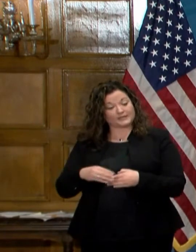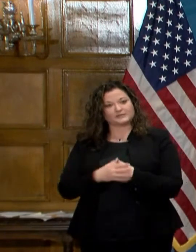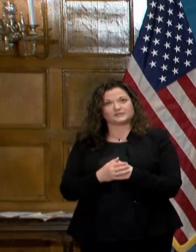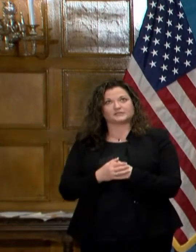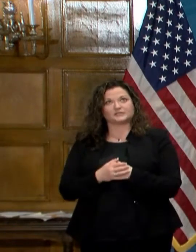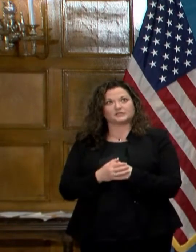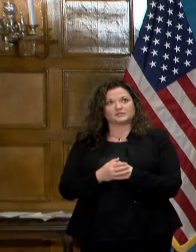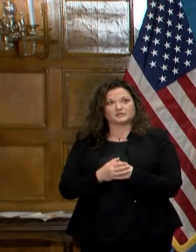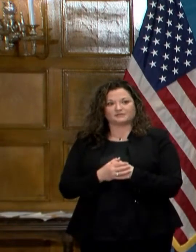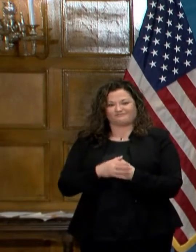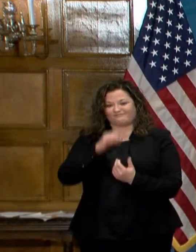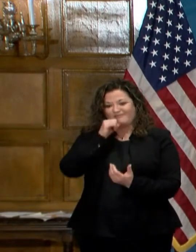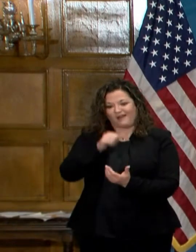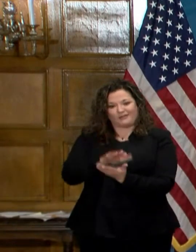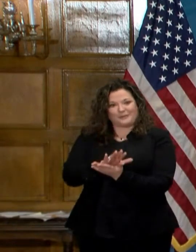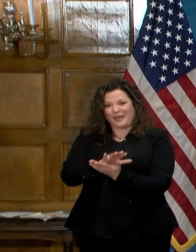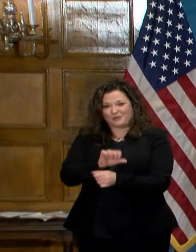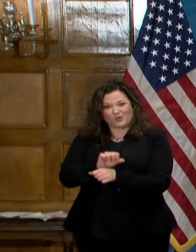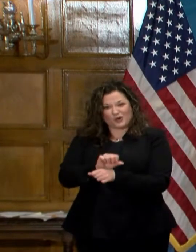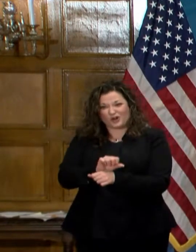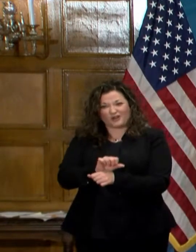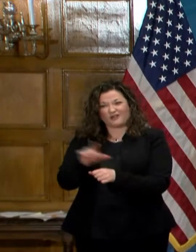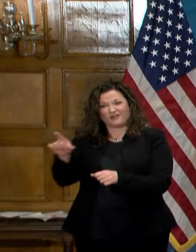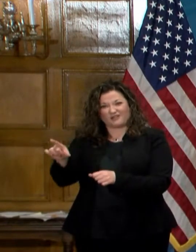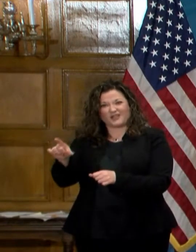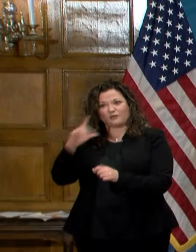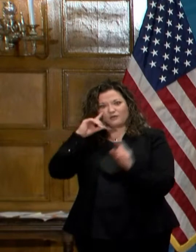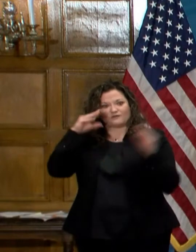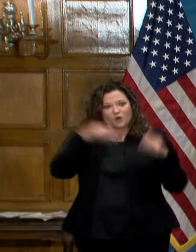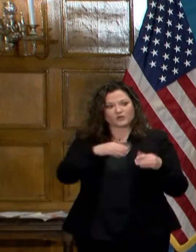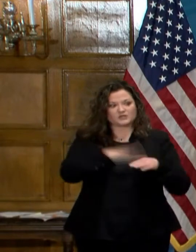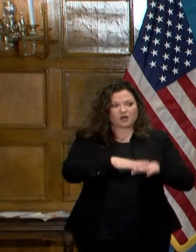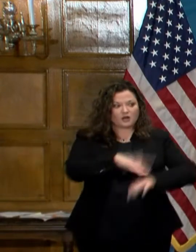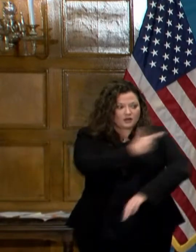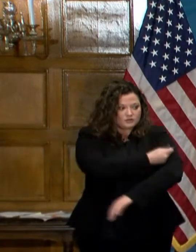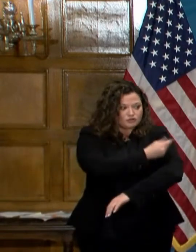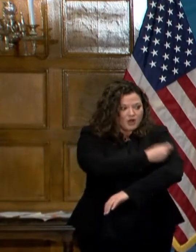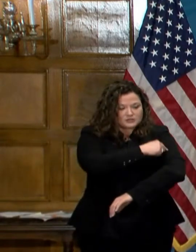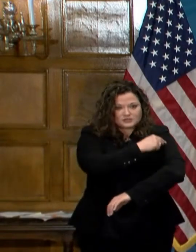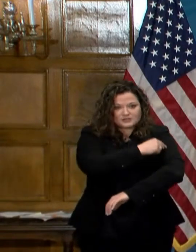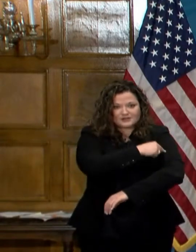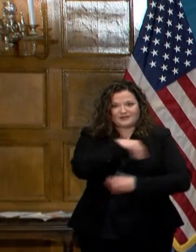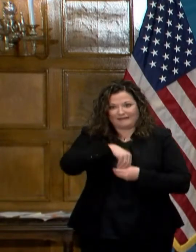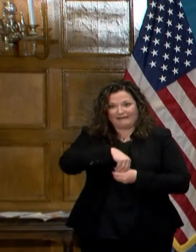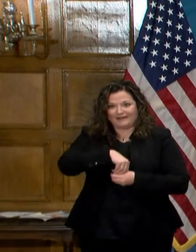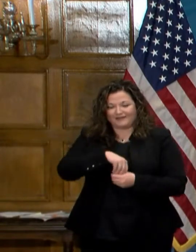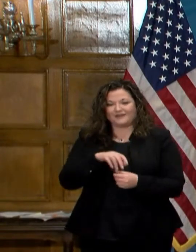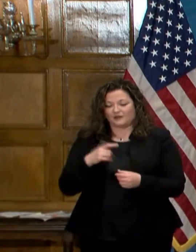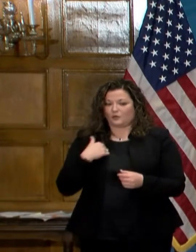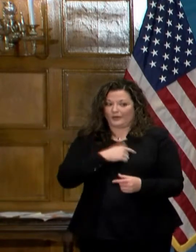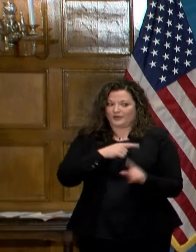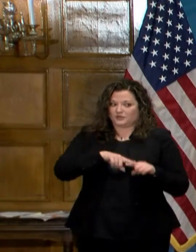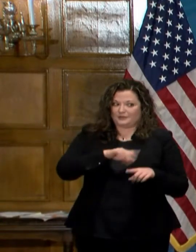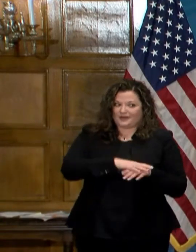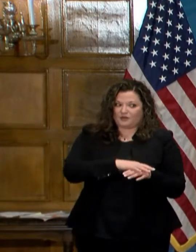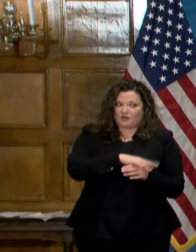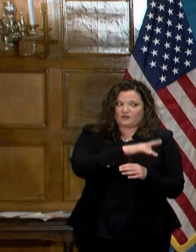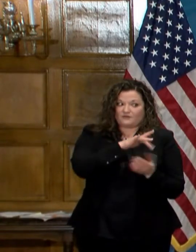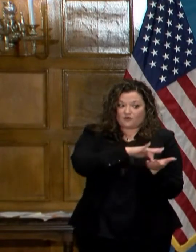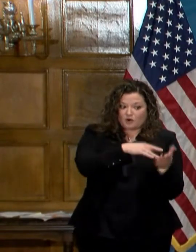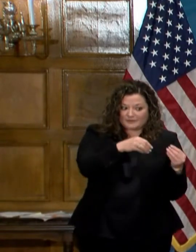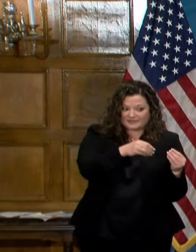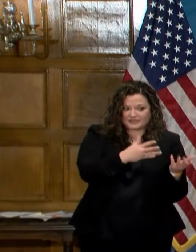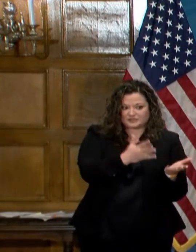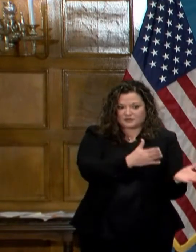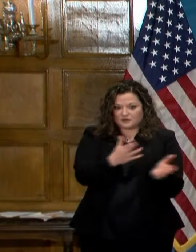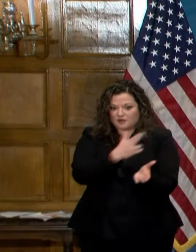not necessarily the paperwork, but getting the shots in the arms. And so we're dependent upon pharmacies and hospitals entering the data,